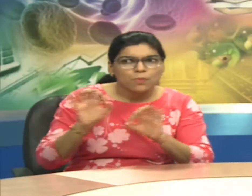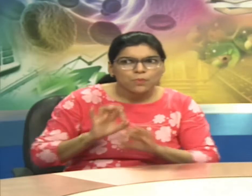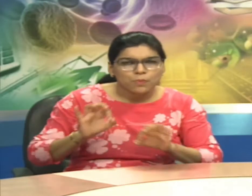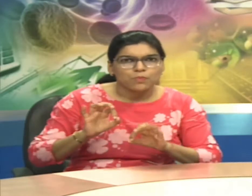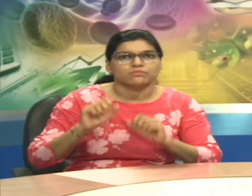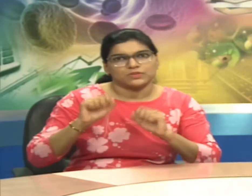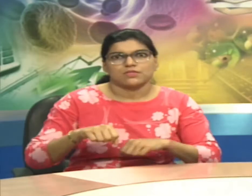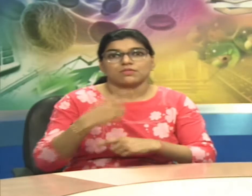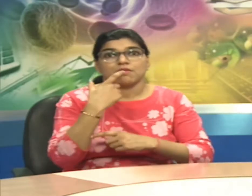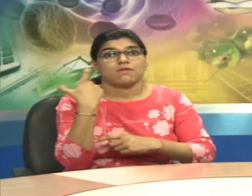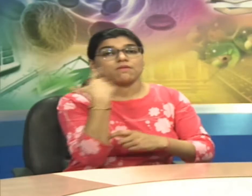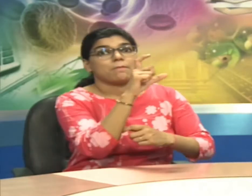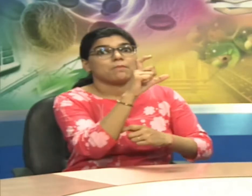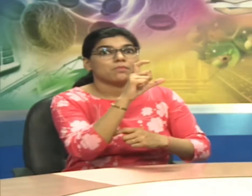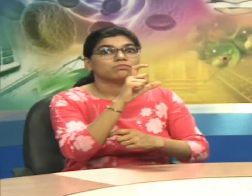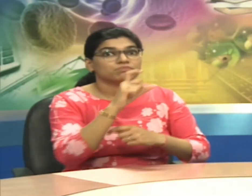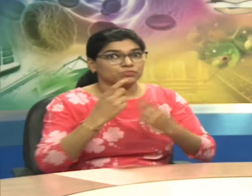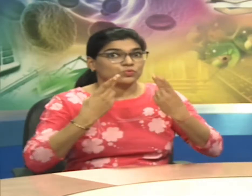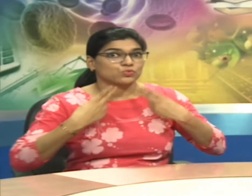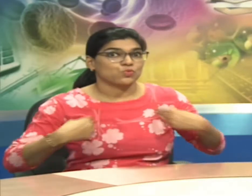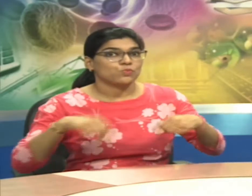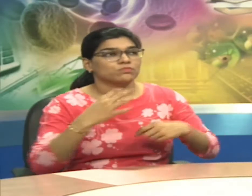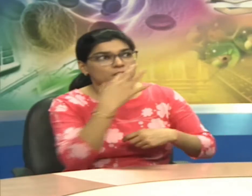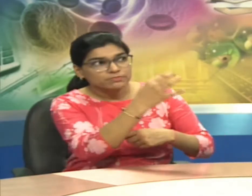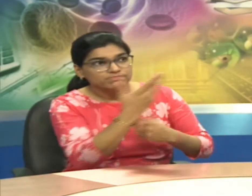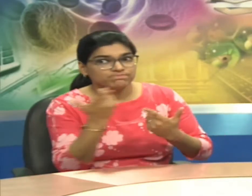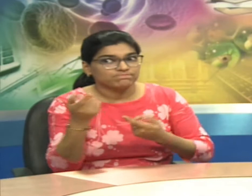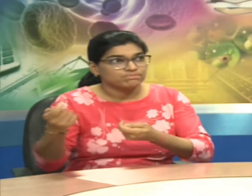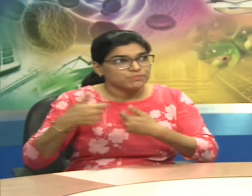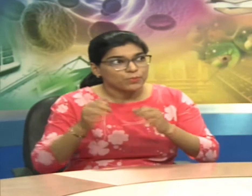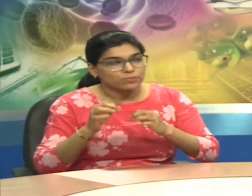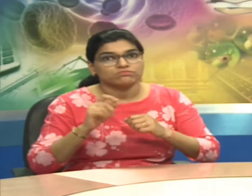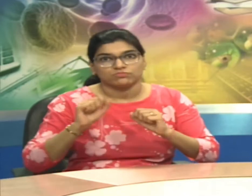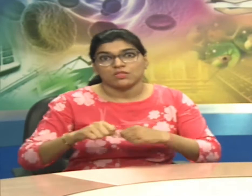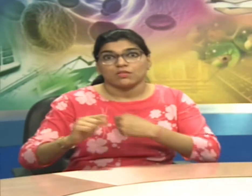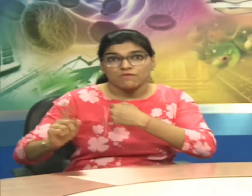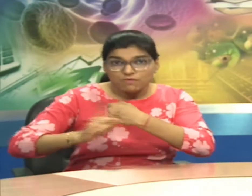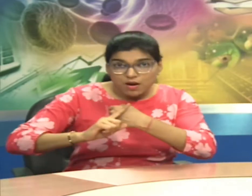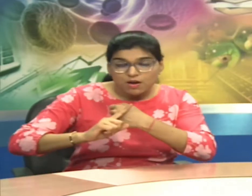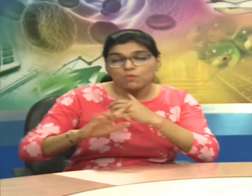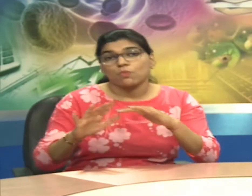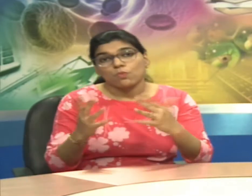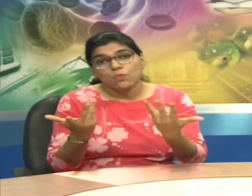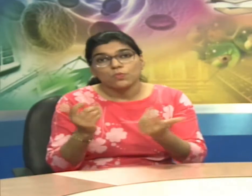bank waits to you return the money. If you haven't returned, they will file a complaint against you.